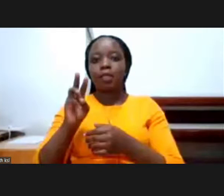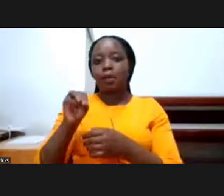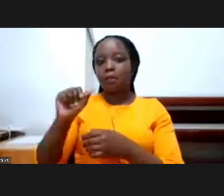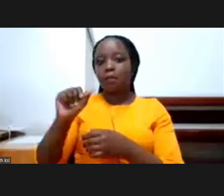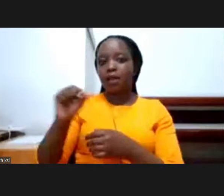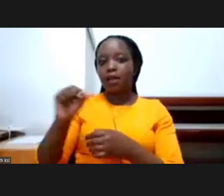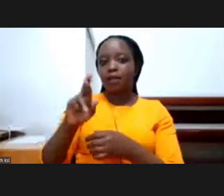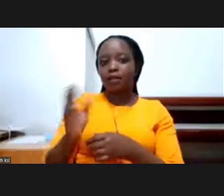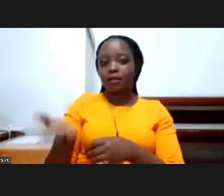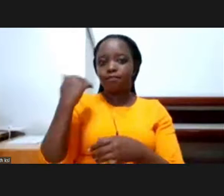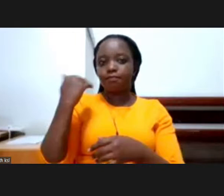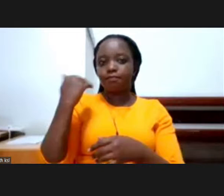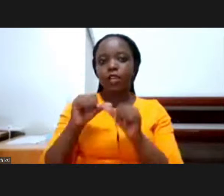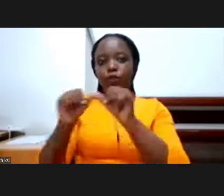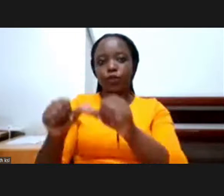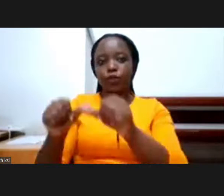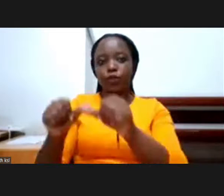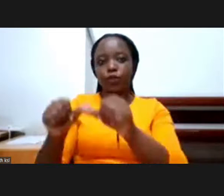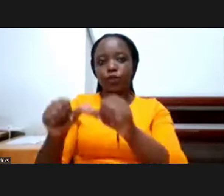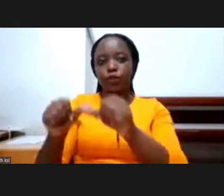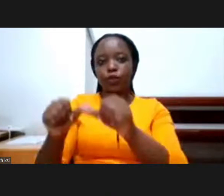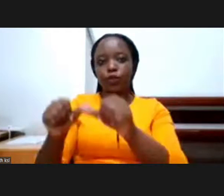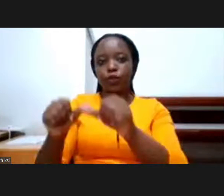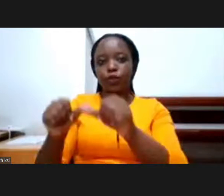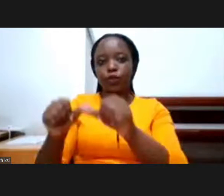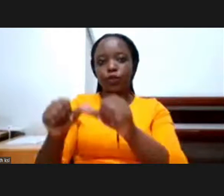Okay, thank you. Thank you, Velma, for that.